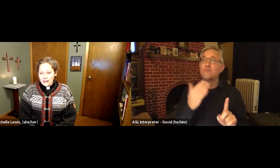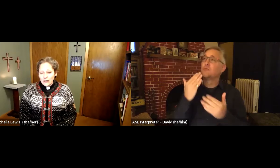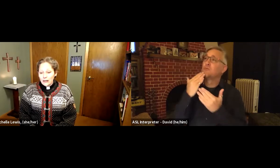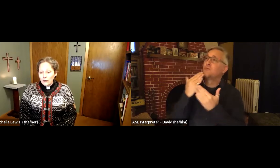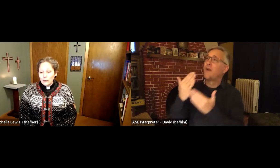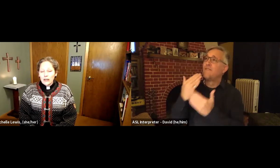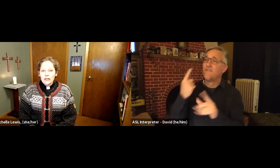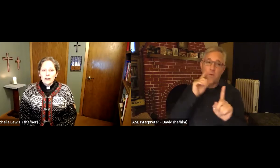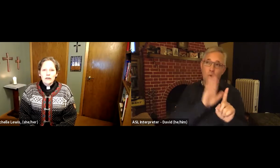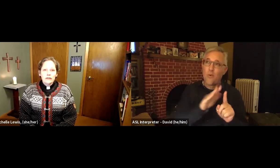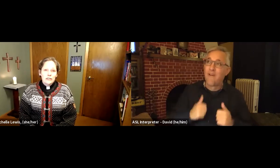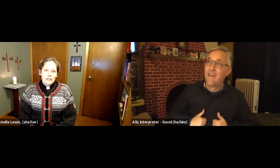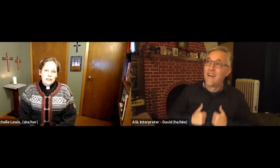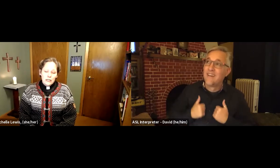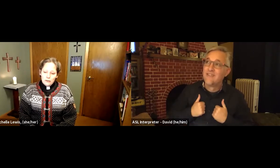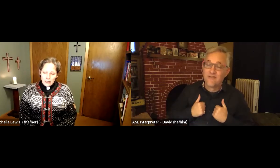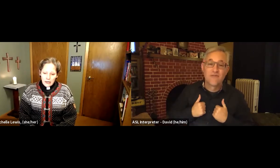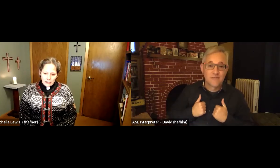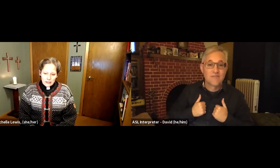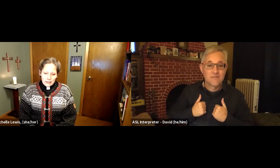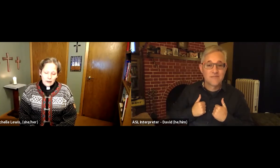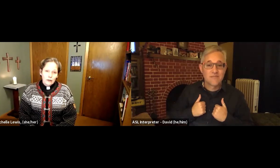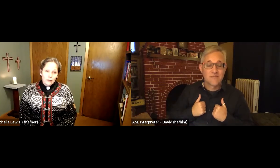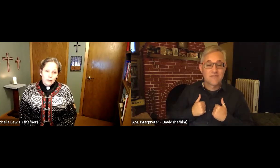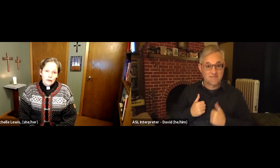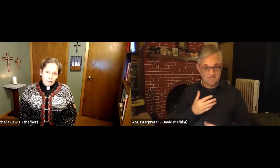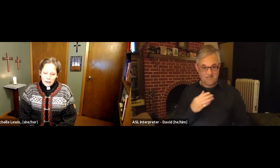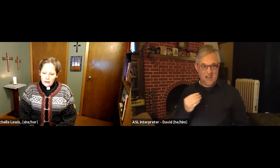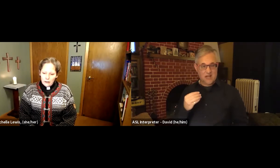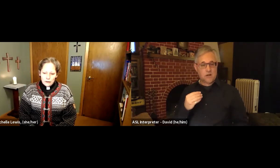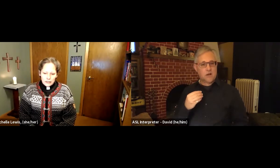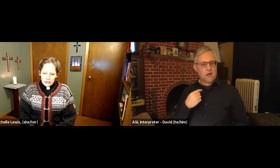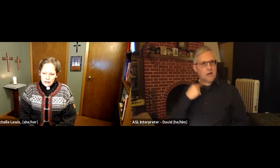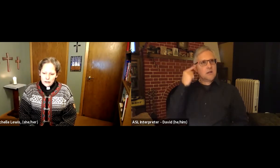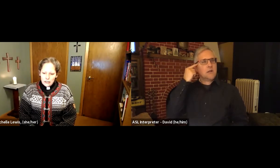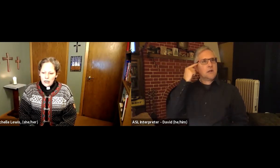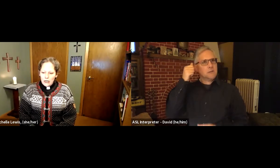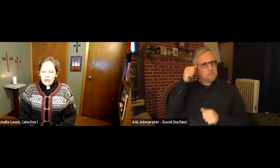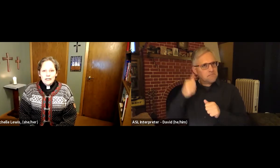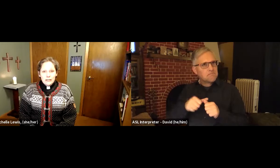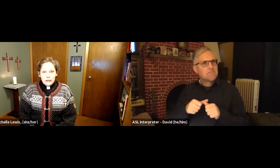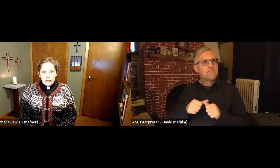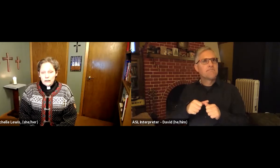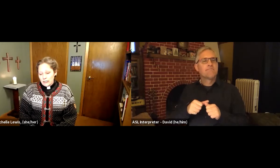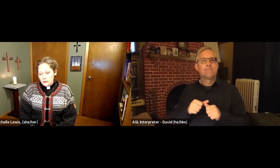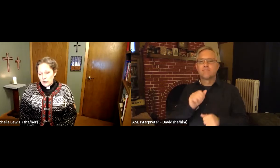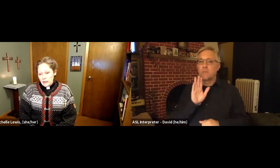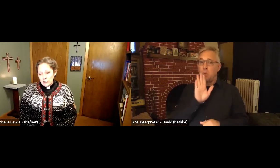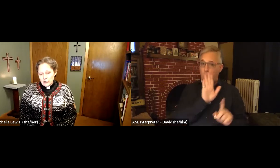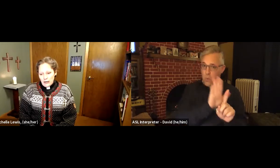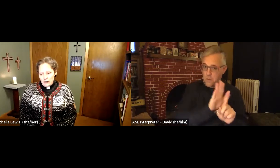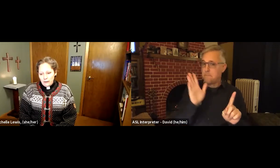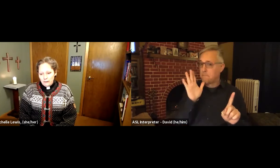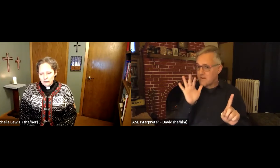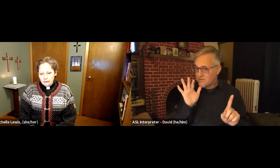And when I think of the deep sadness that her mom and her sisters still